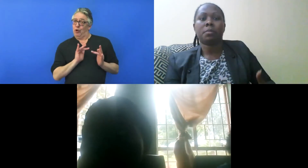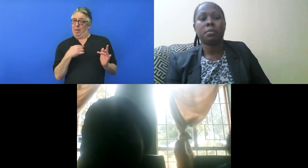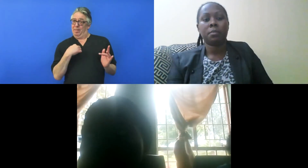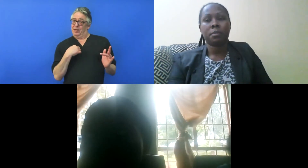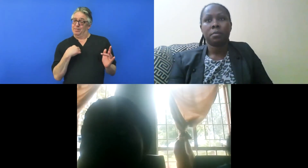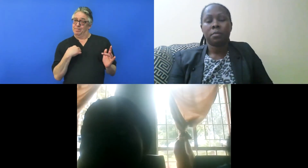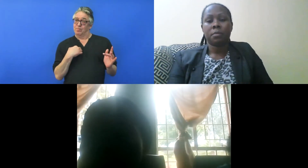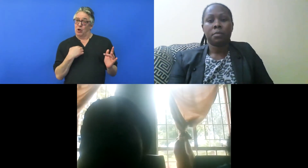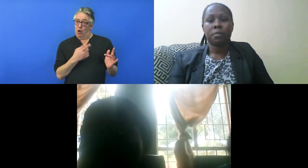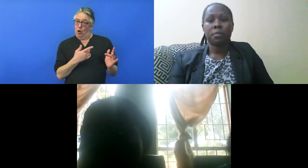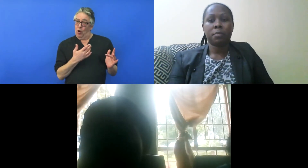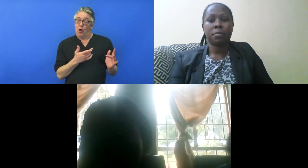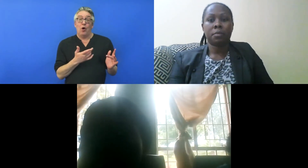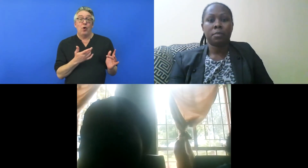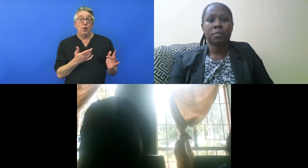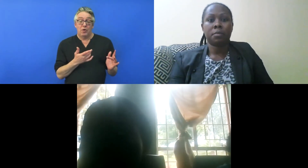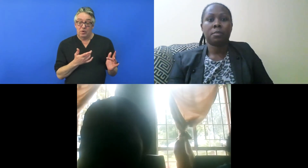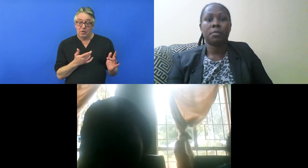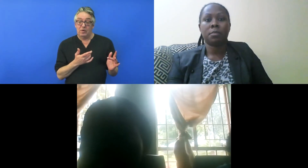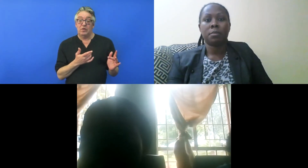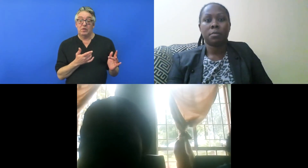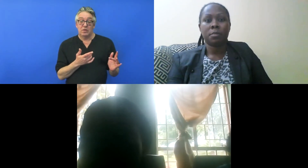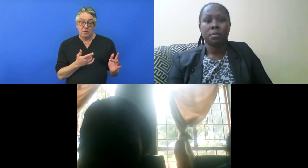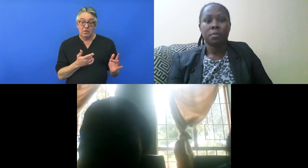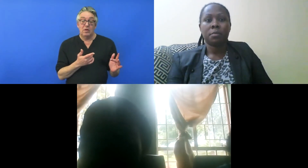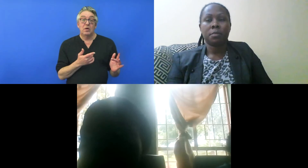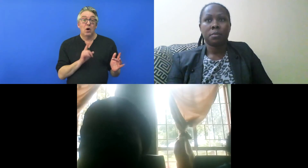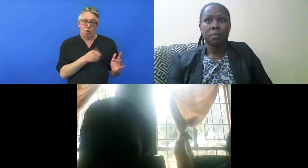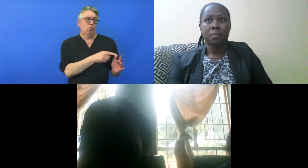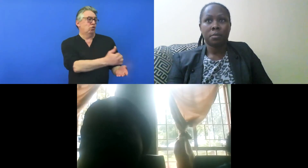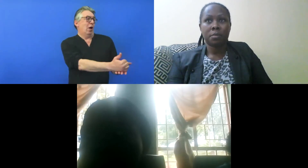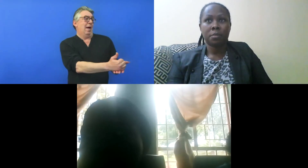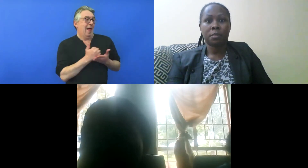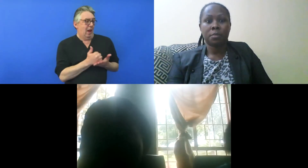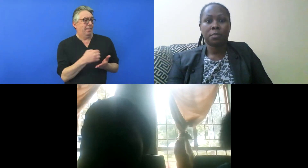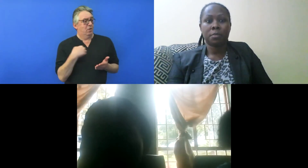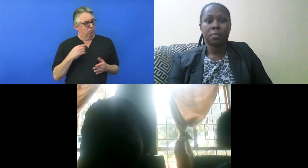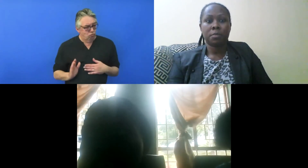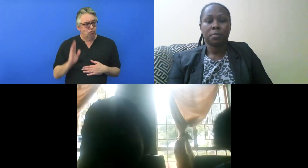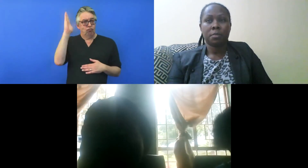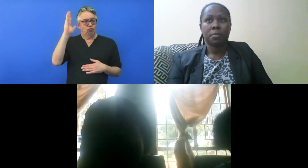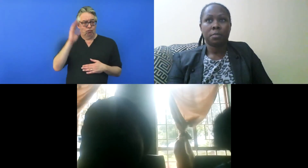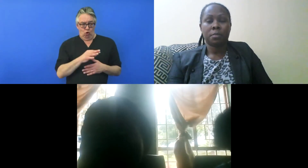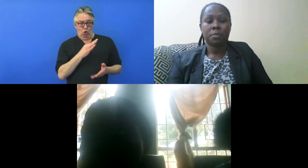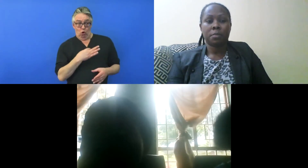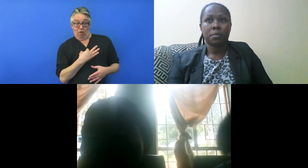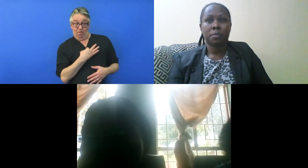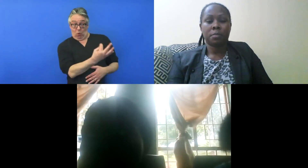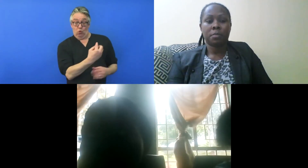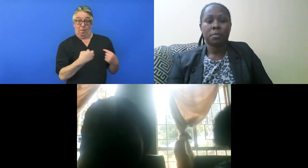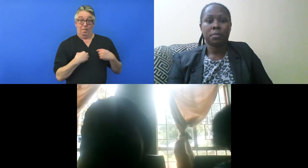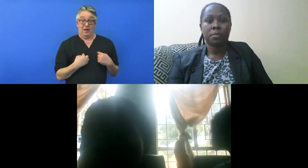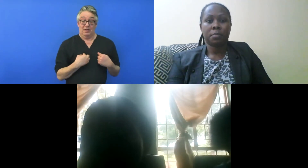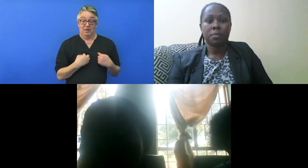if maybe that person wants to stand as a candidate, they have to support that person as the way they do